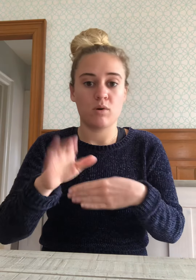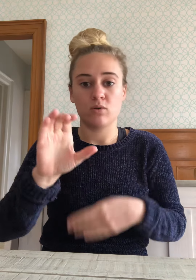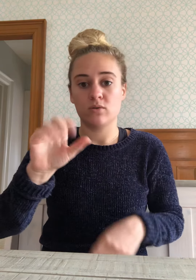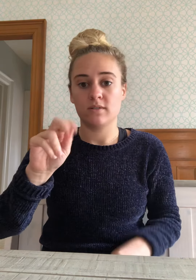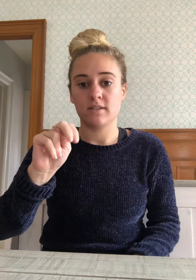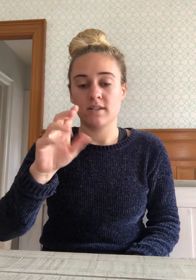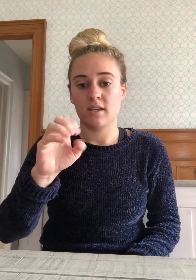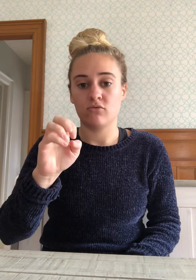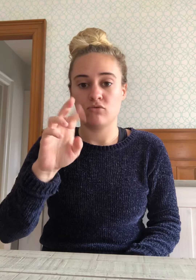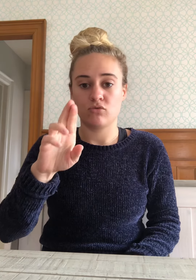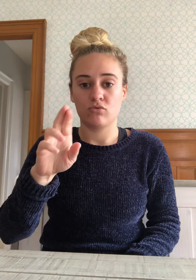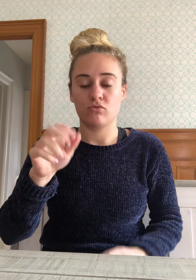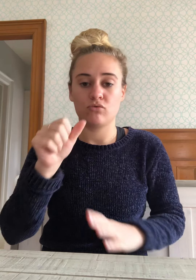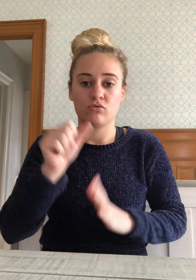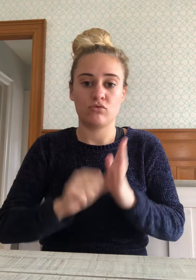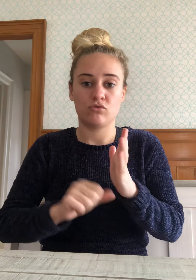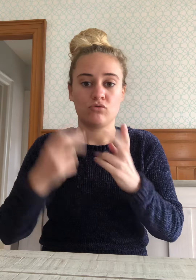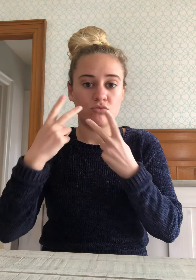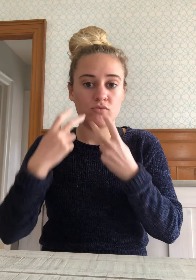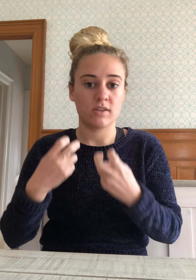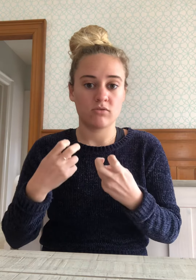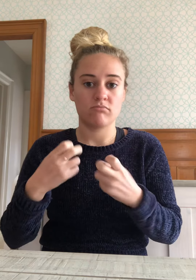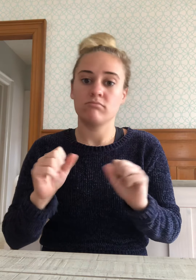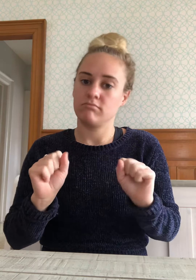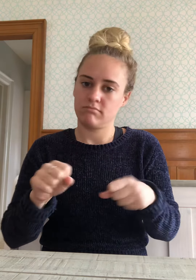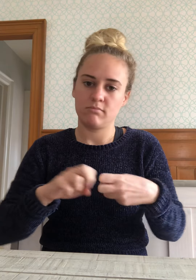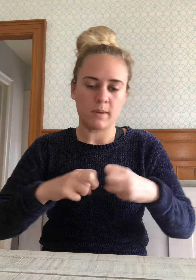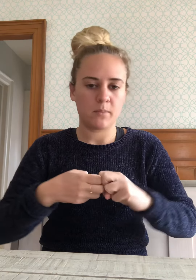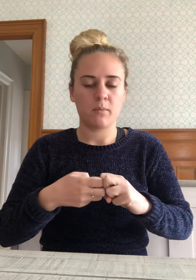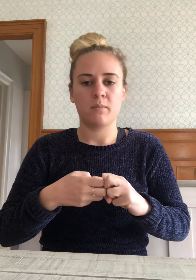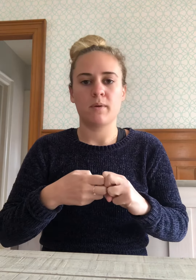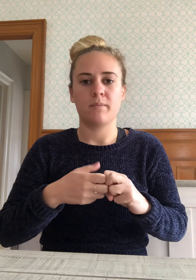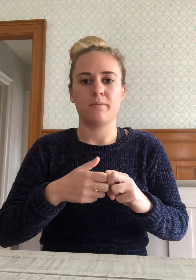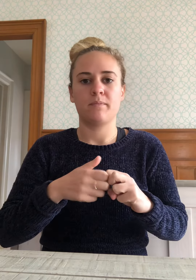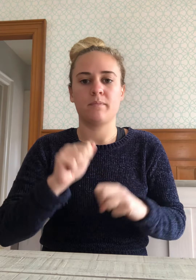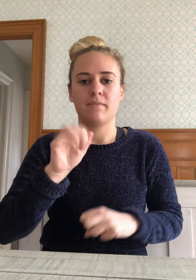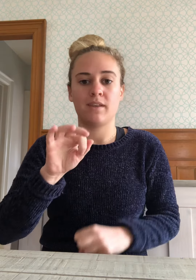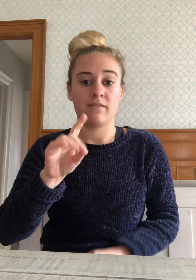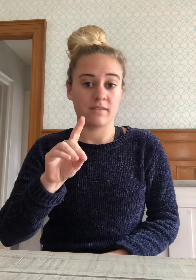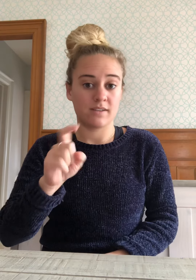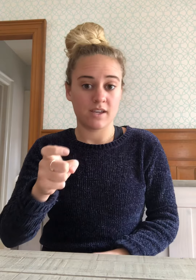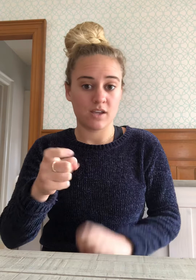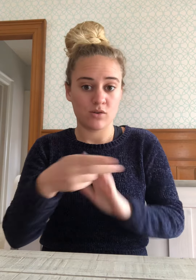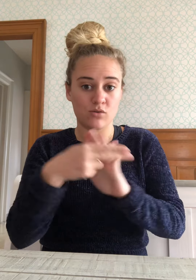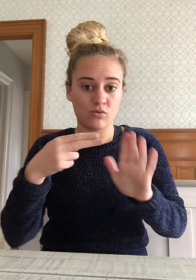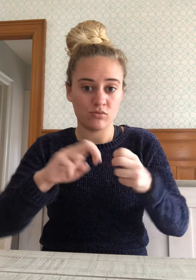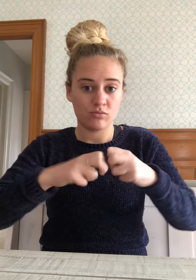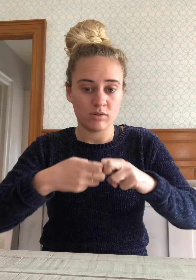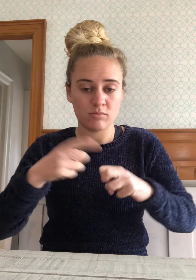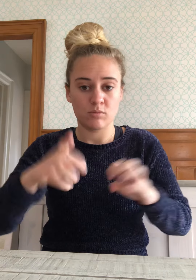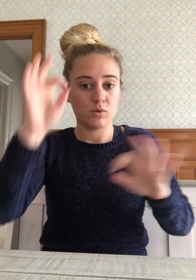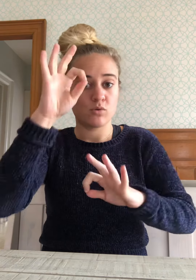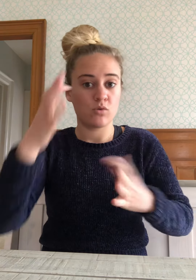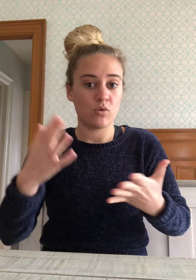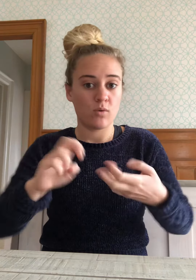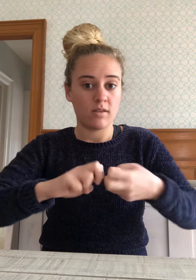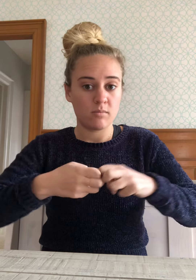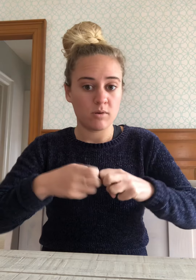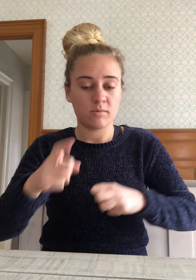surgical resections. That can be a problem. Maybe there's a diagnosis problem. You don't know what the problem is, so you're making the wrong guess. Maybe